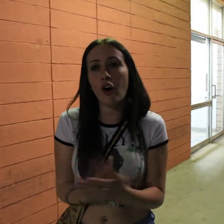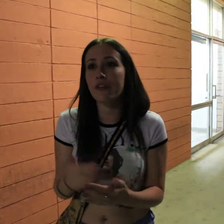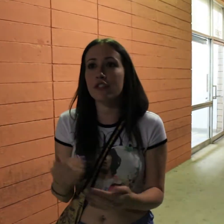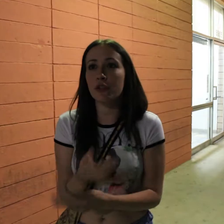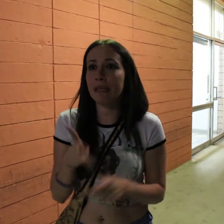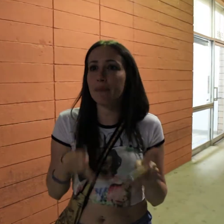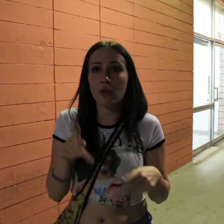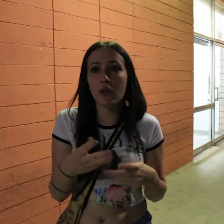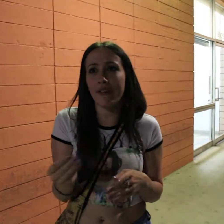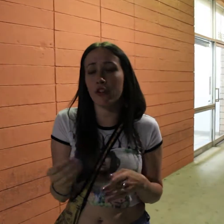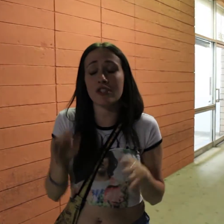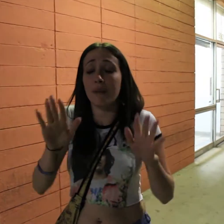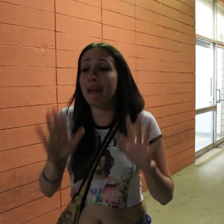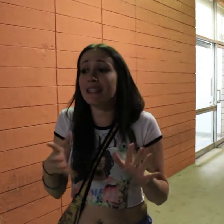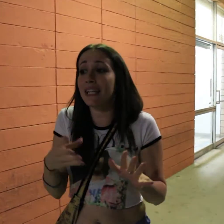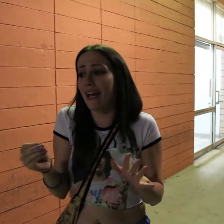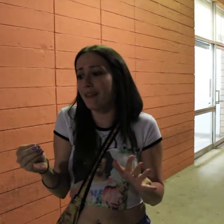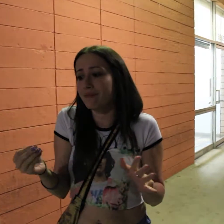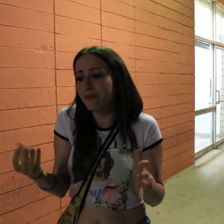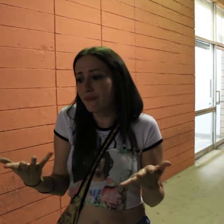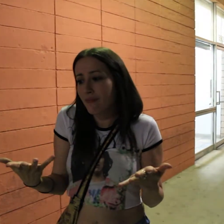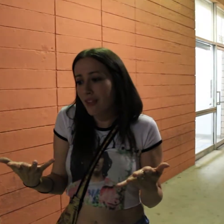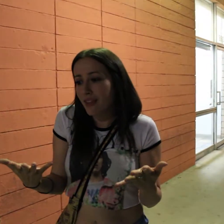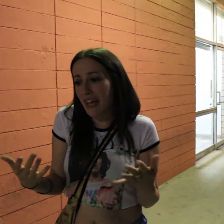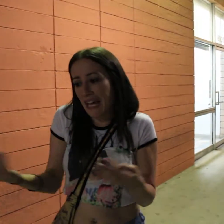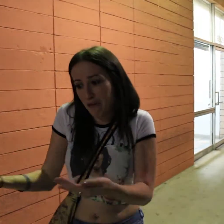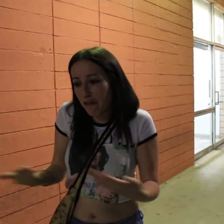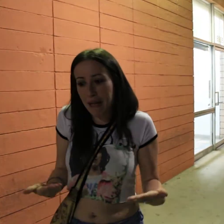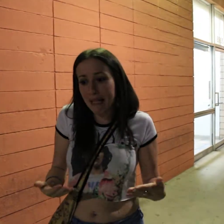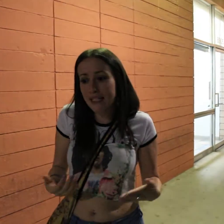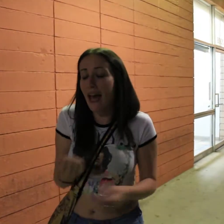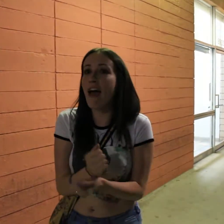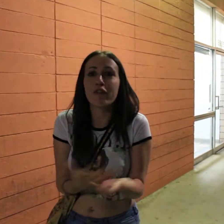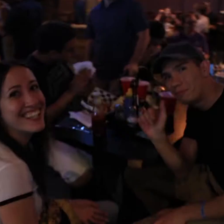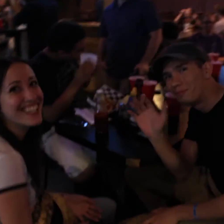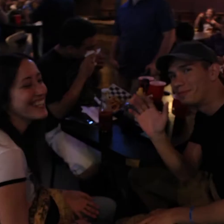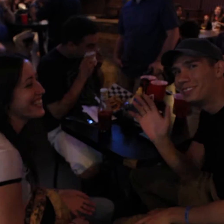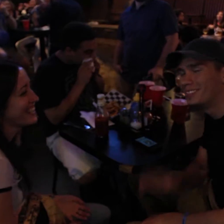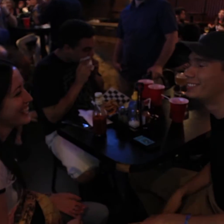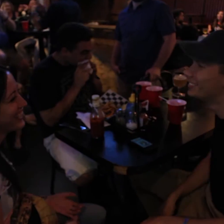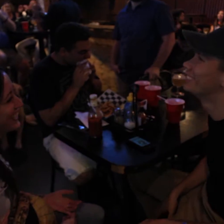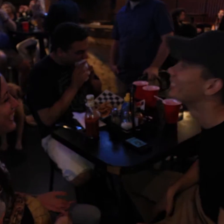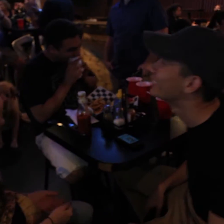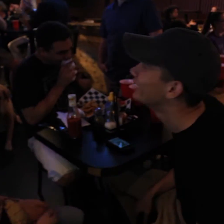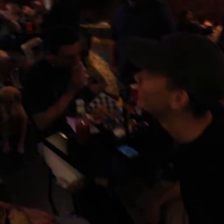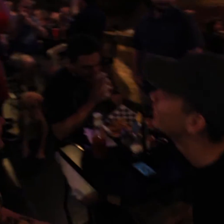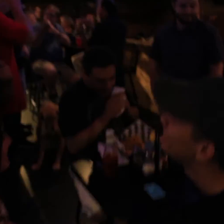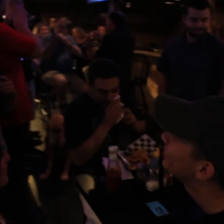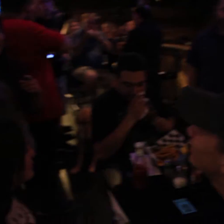these new people and they're just amazing and they invite me to everything. They're great